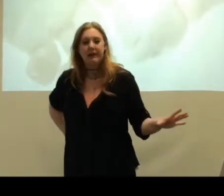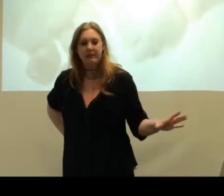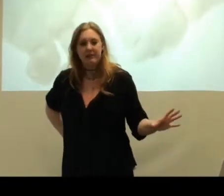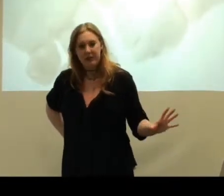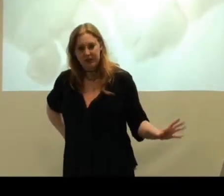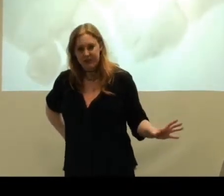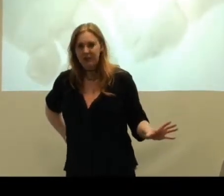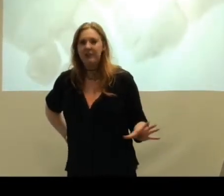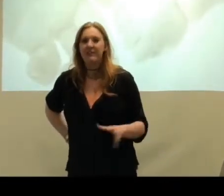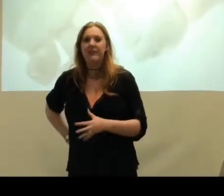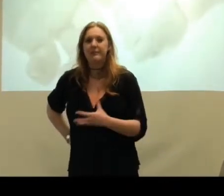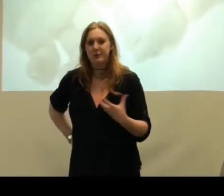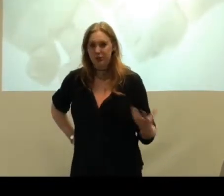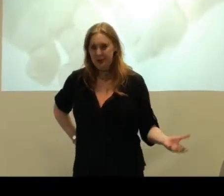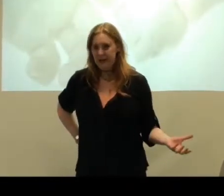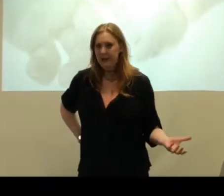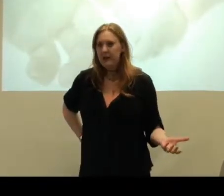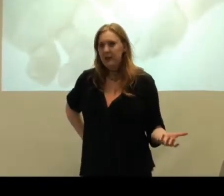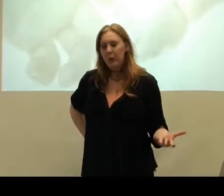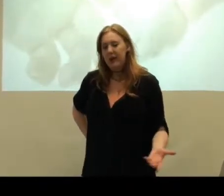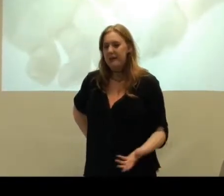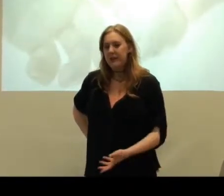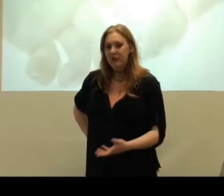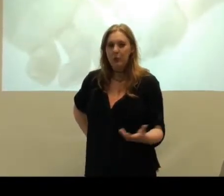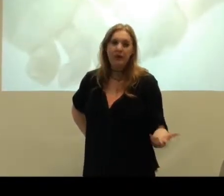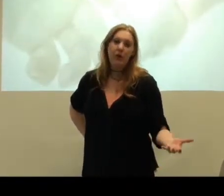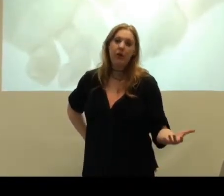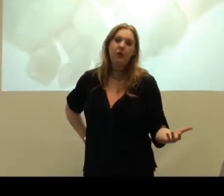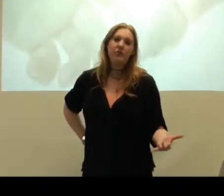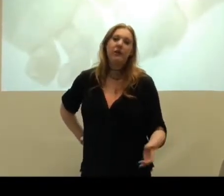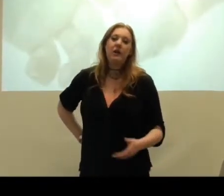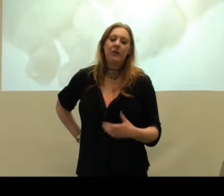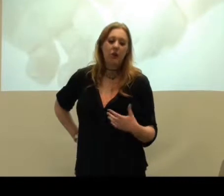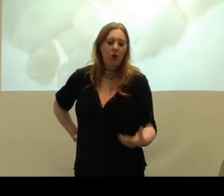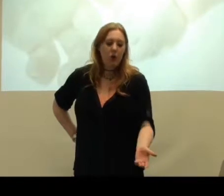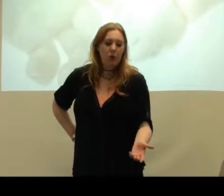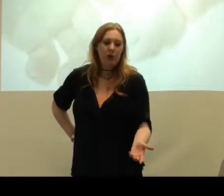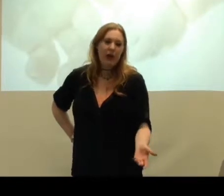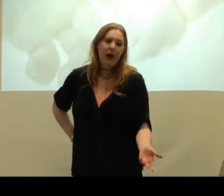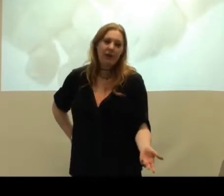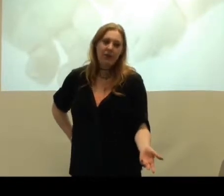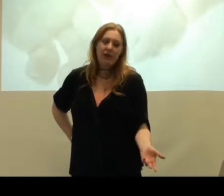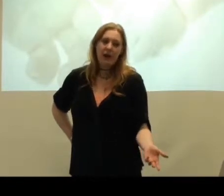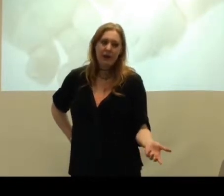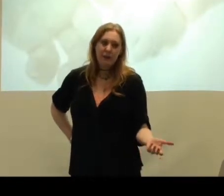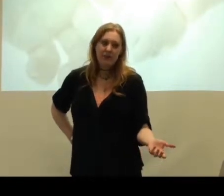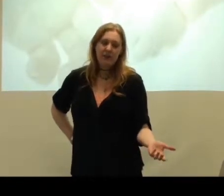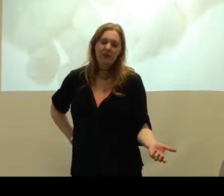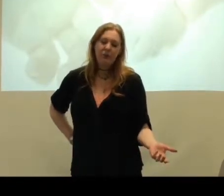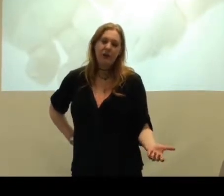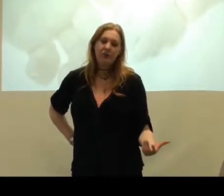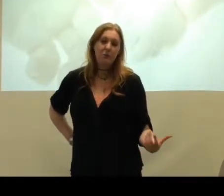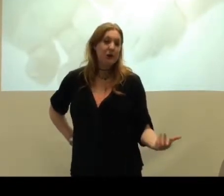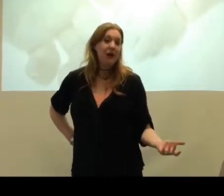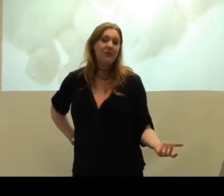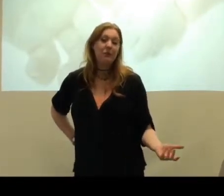siblings, there's such a difference between the way that each one learns, their own, how they receive information, put out